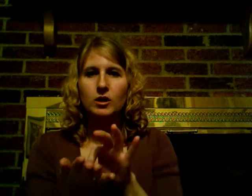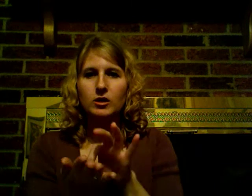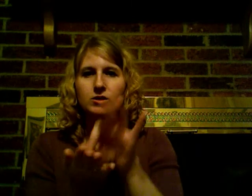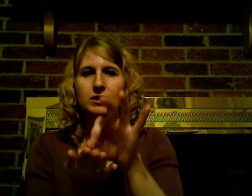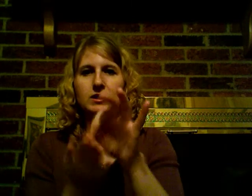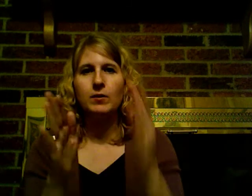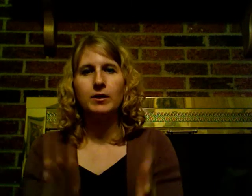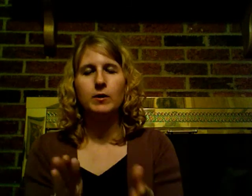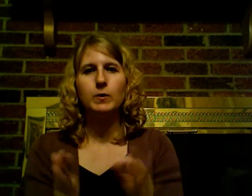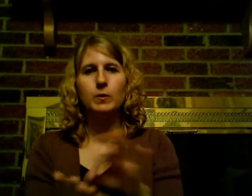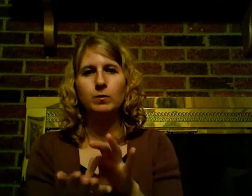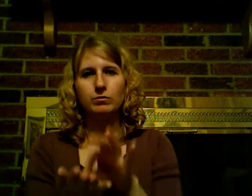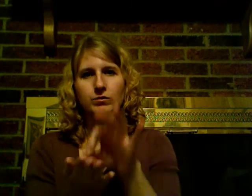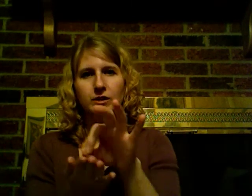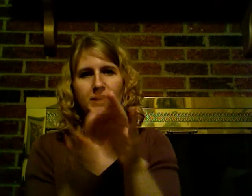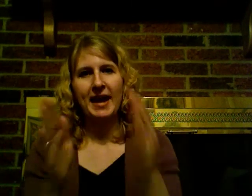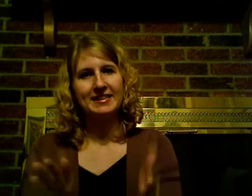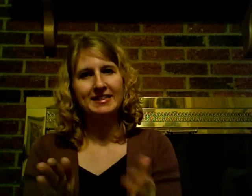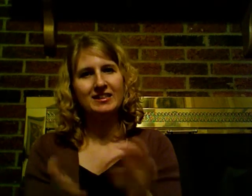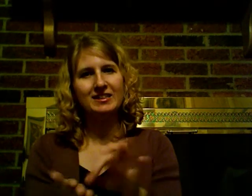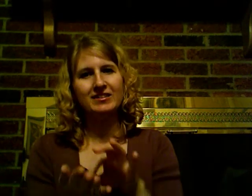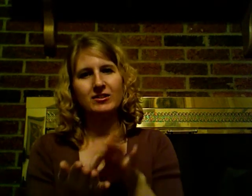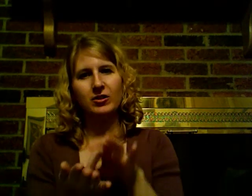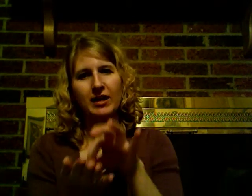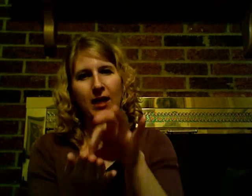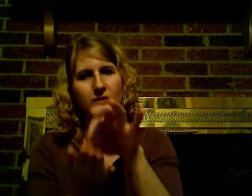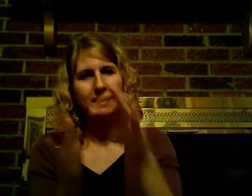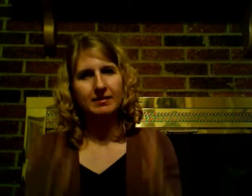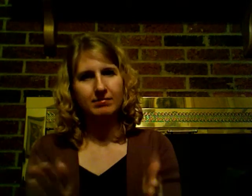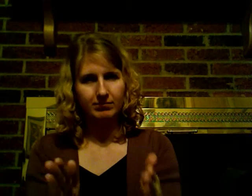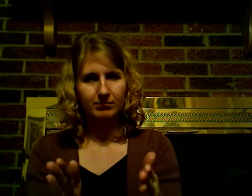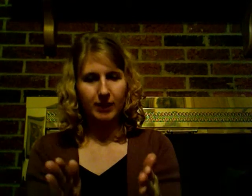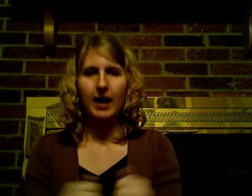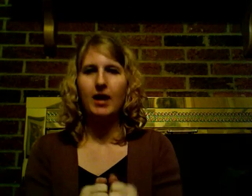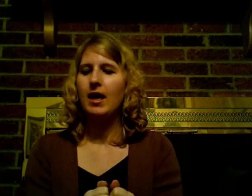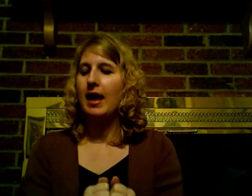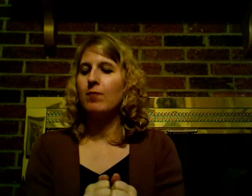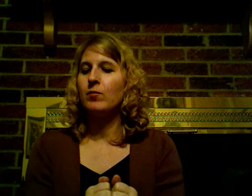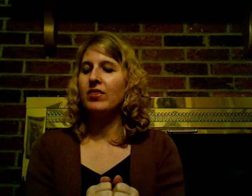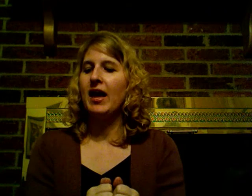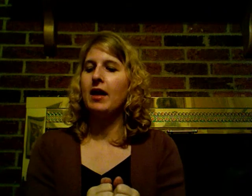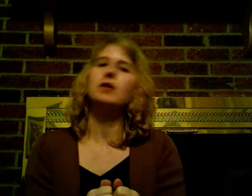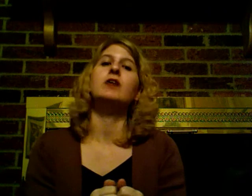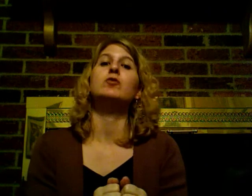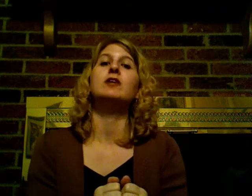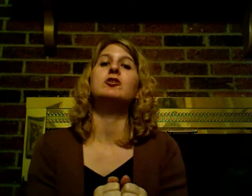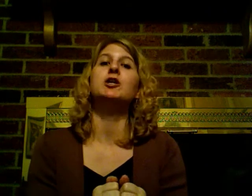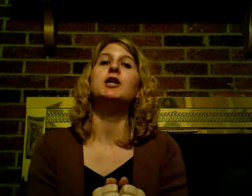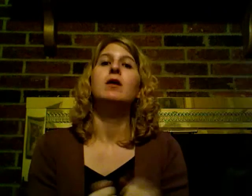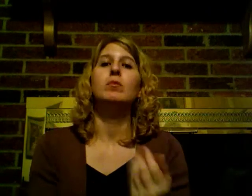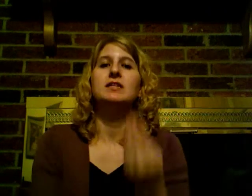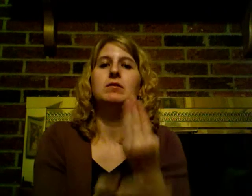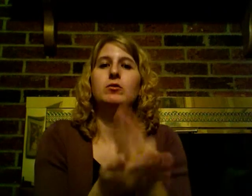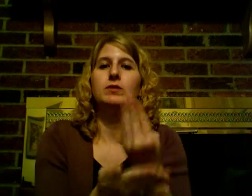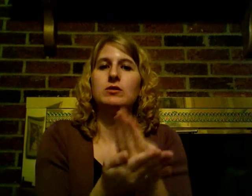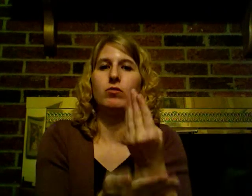So this is someone who does your taxes, so they're counting, okay? And with that, a treasurer would be someone who deals with the